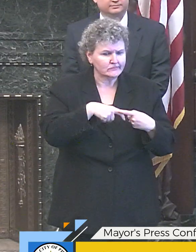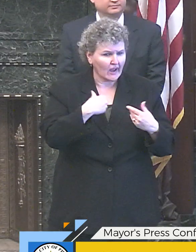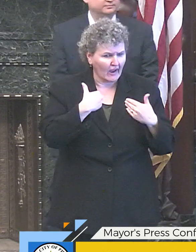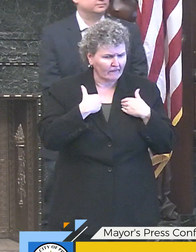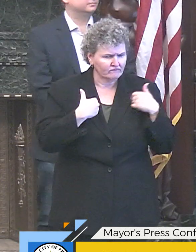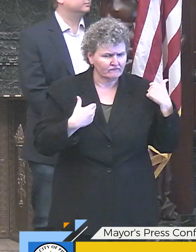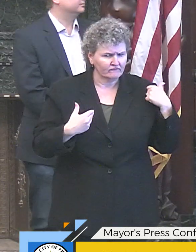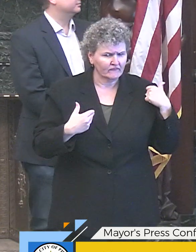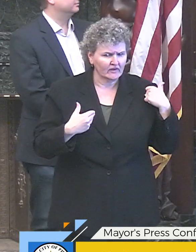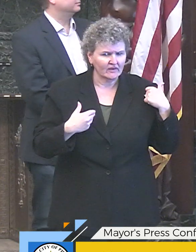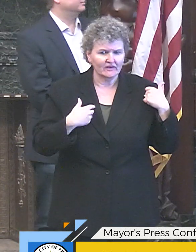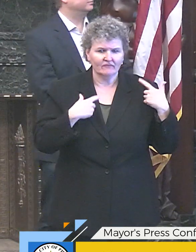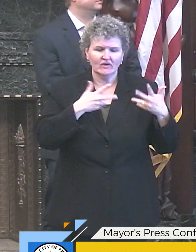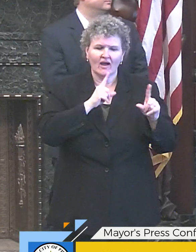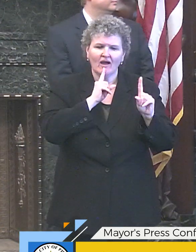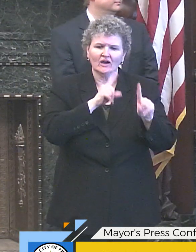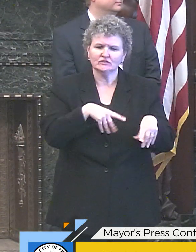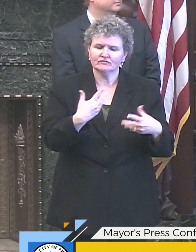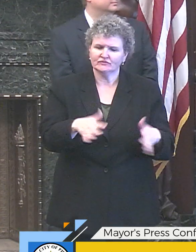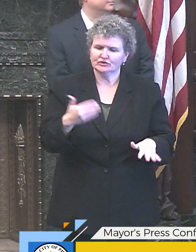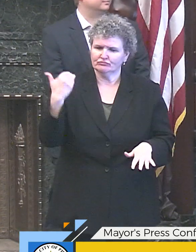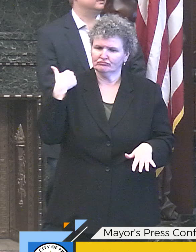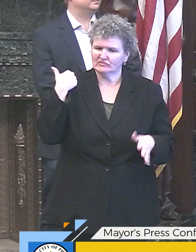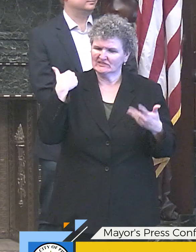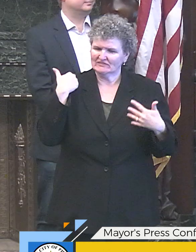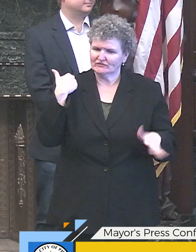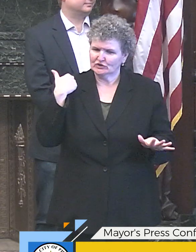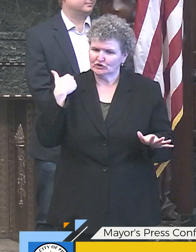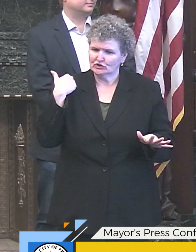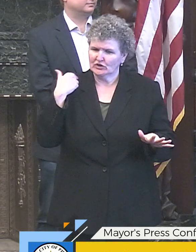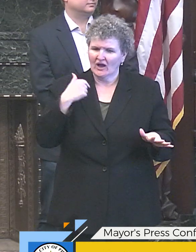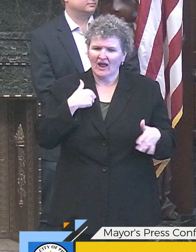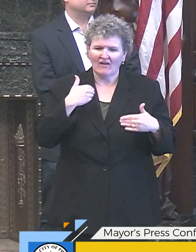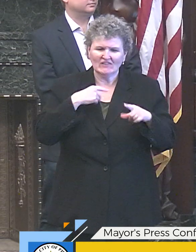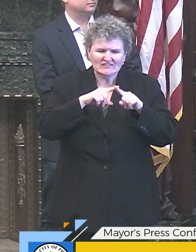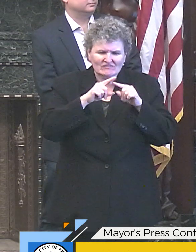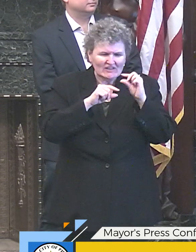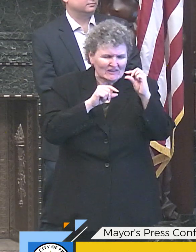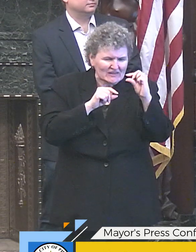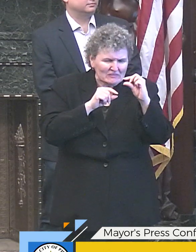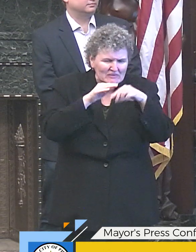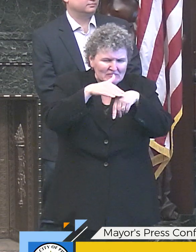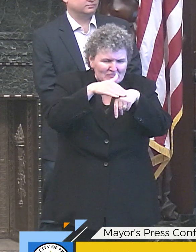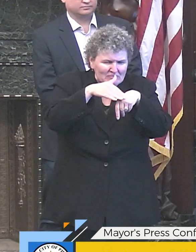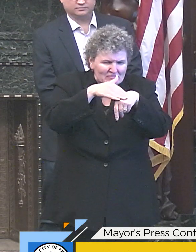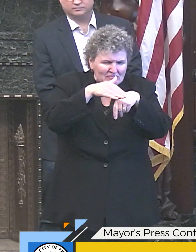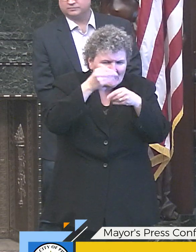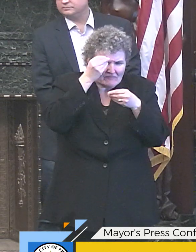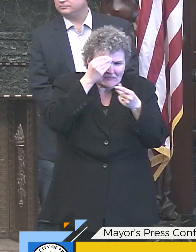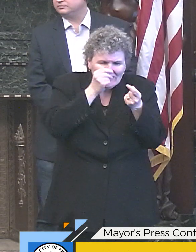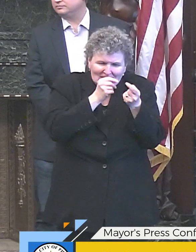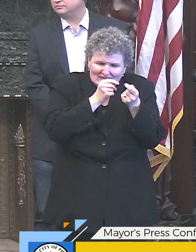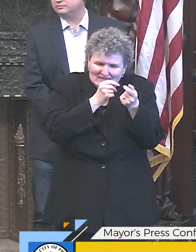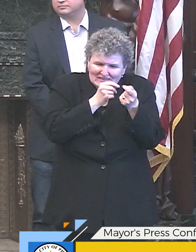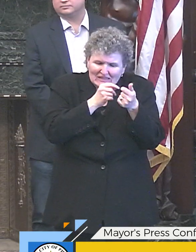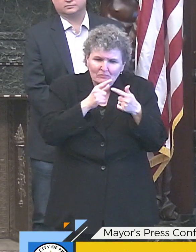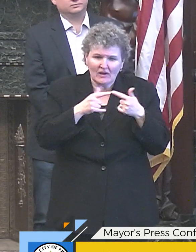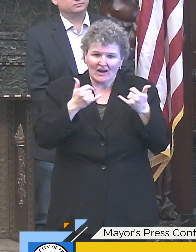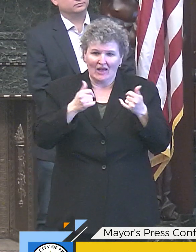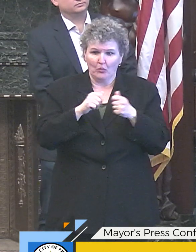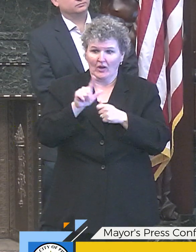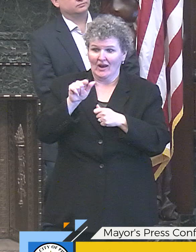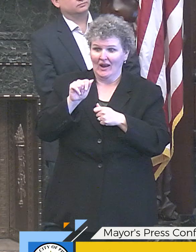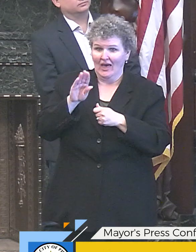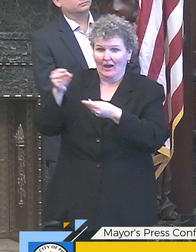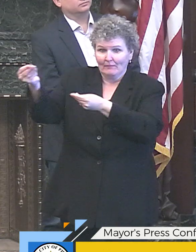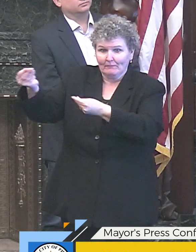Yeah, I think I answered that a little bit ago. We have very fragmentary race information. The vast majority of these come from laboratory reports, and we get age and